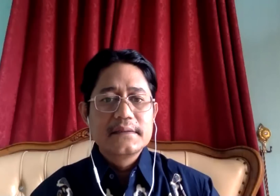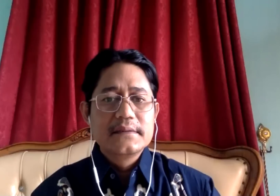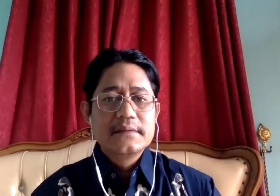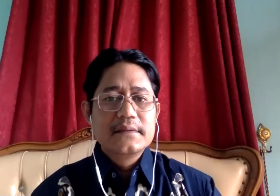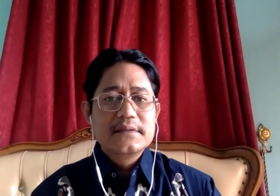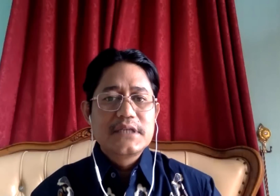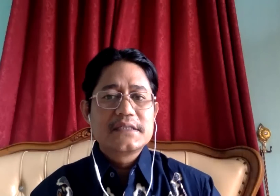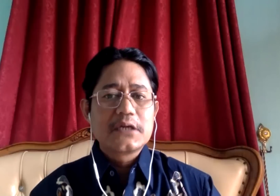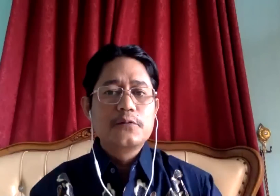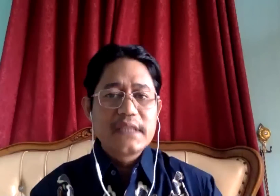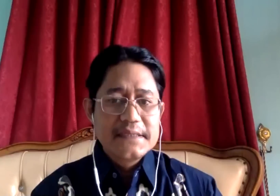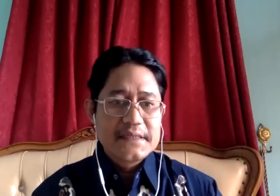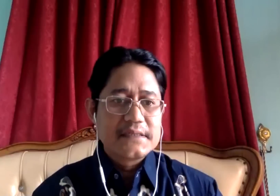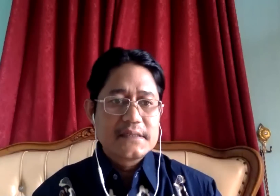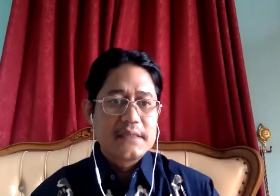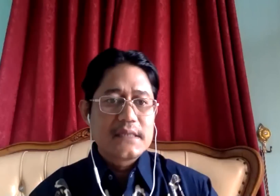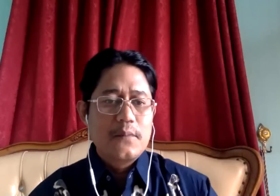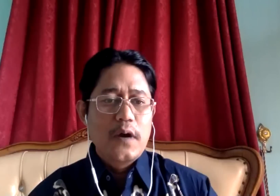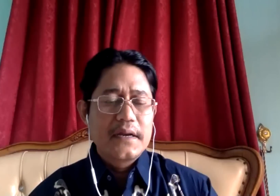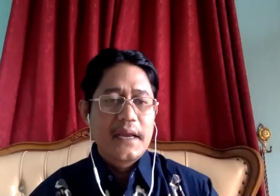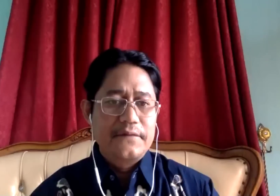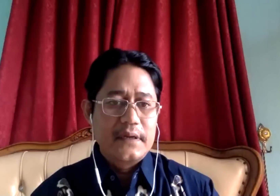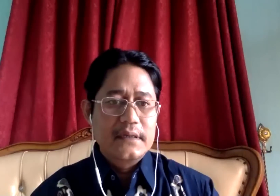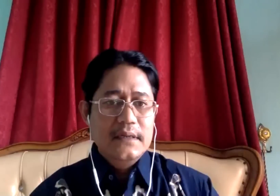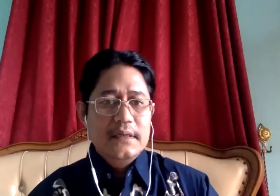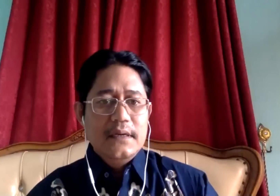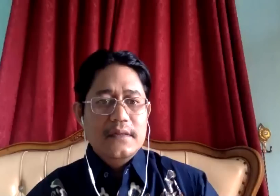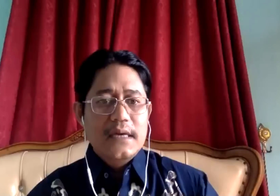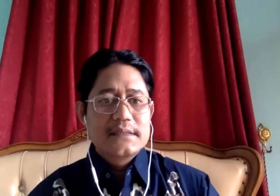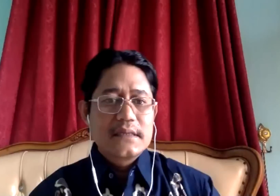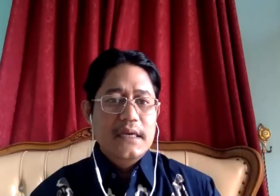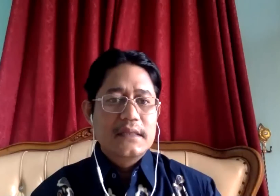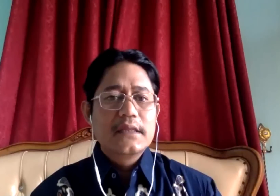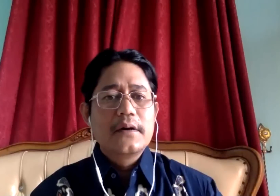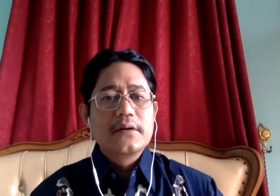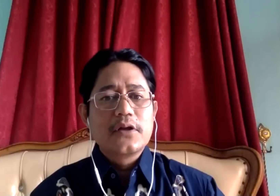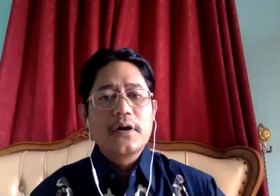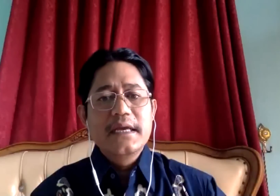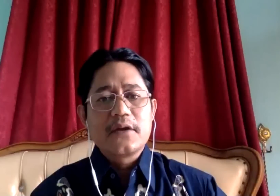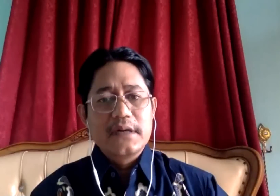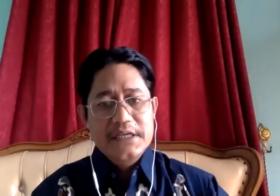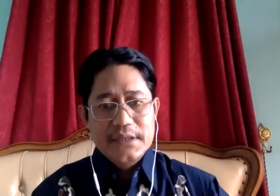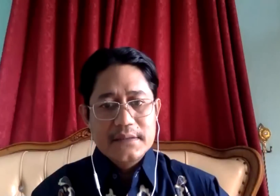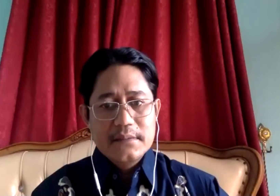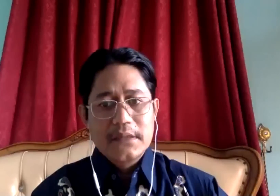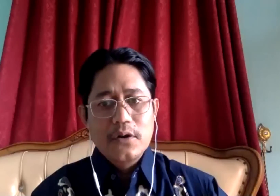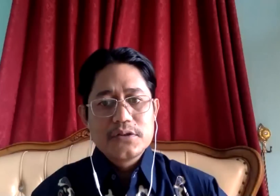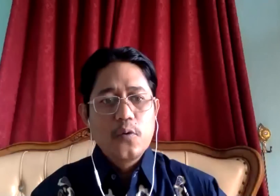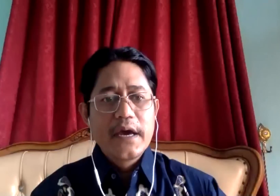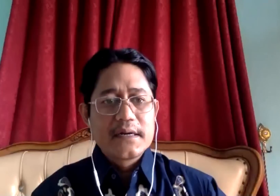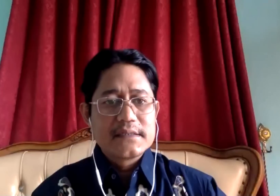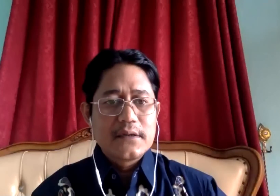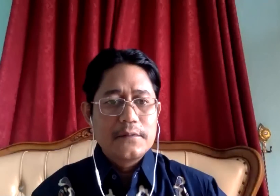than just circumstances that someone having. Thus, it needs not only recognition, but